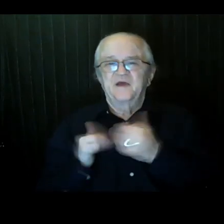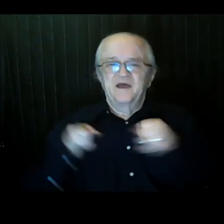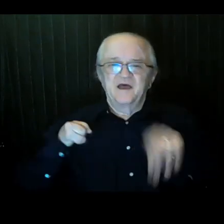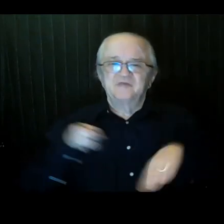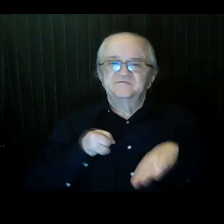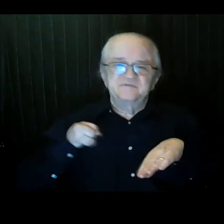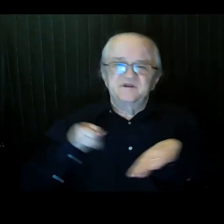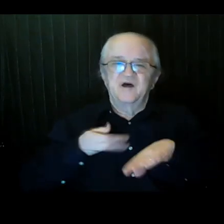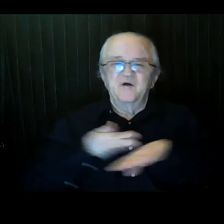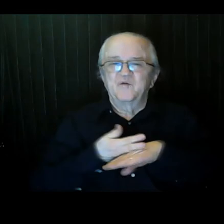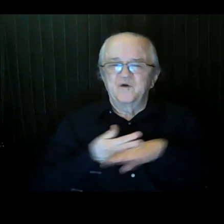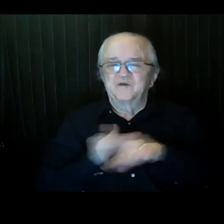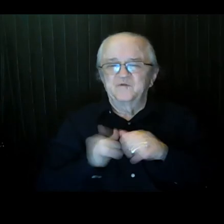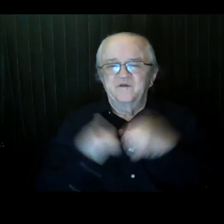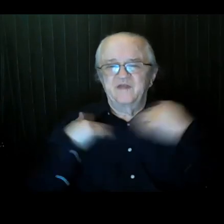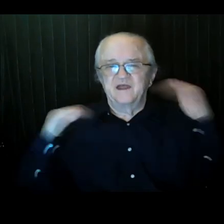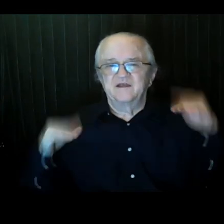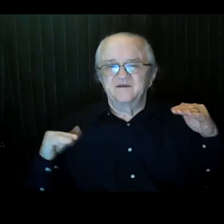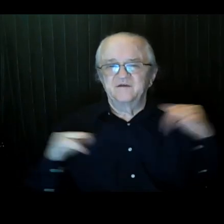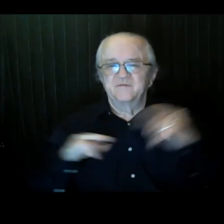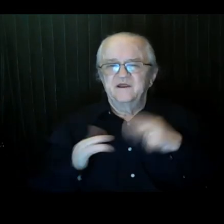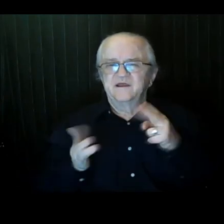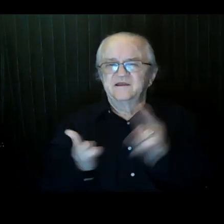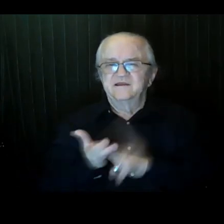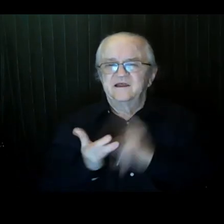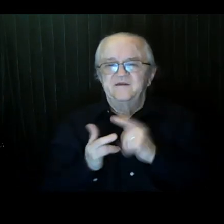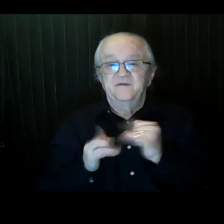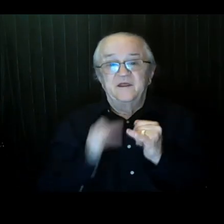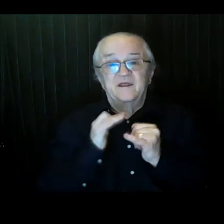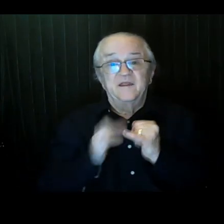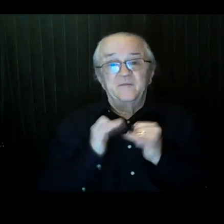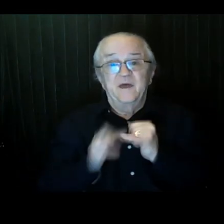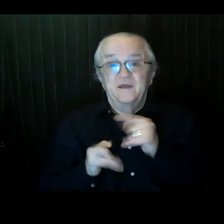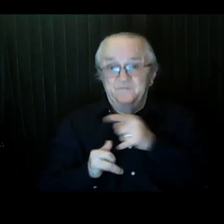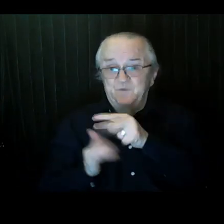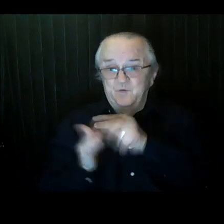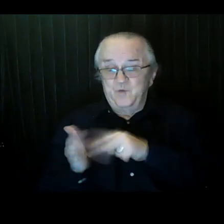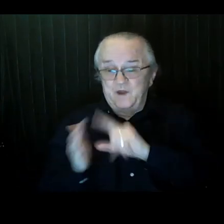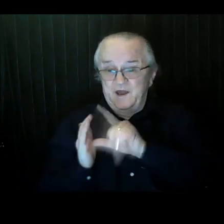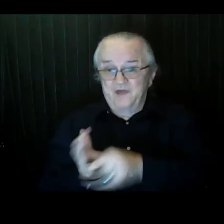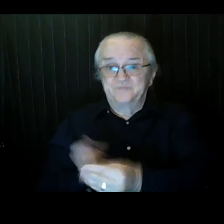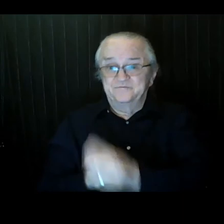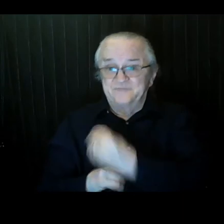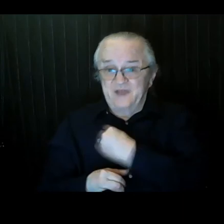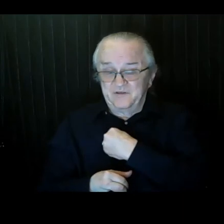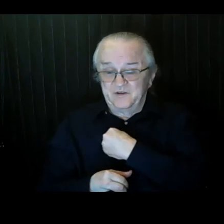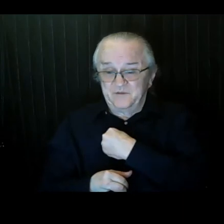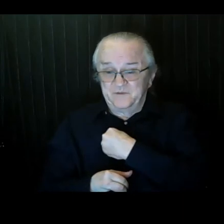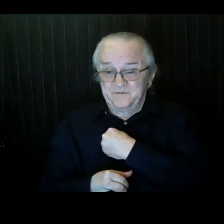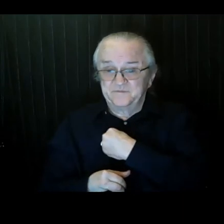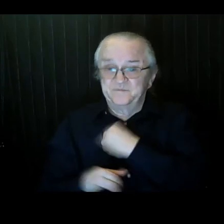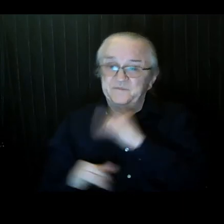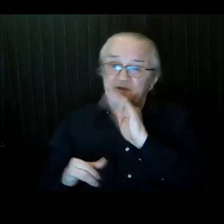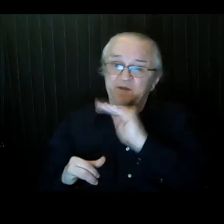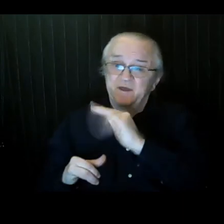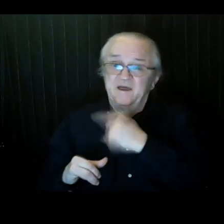love what you read. She said, but I want to sign something in the back. She wrote in the back, and then she said, you read it later. Gave it to me. And then we said our goodbyes.